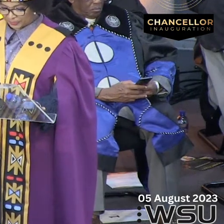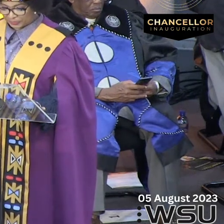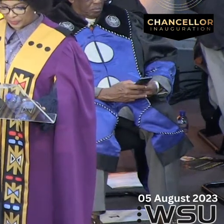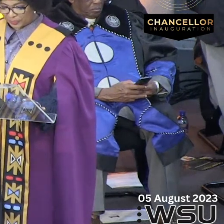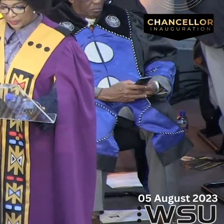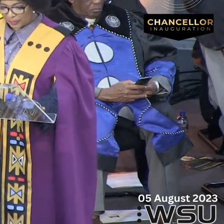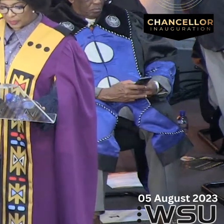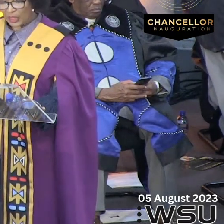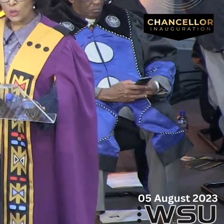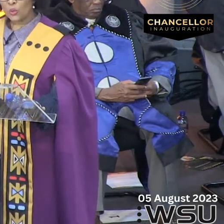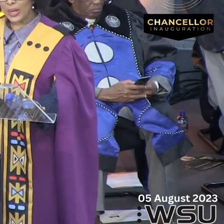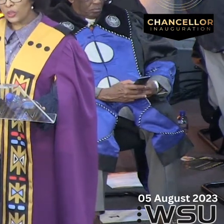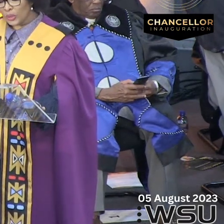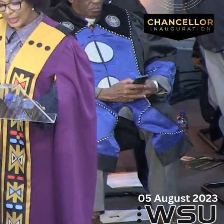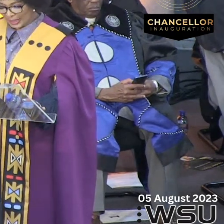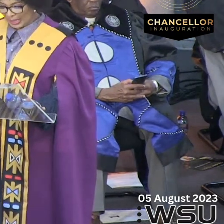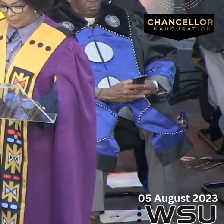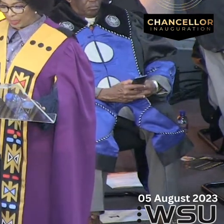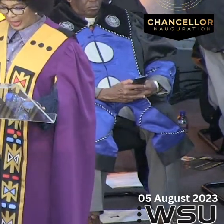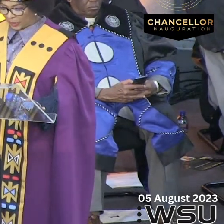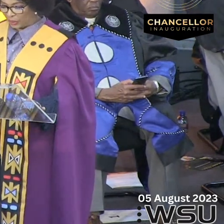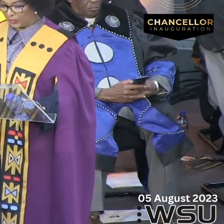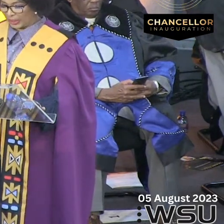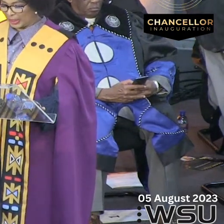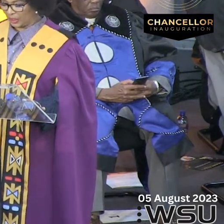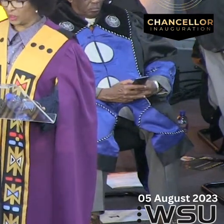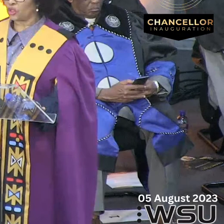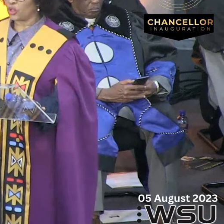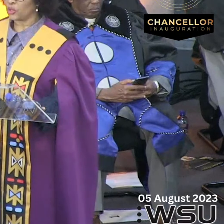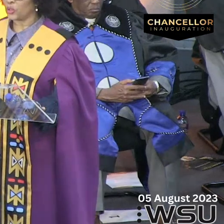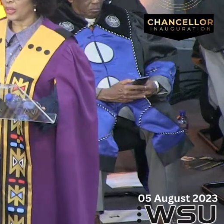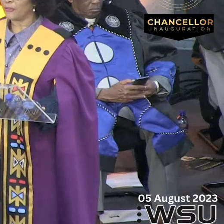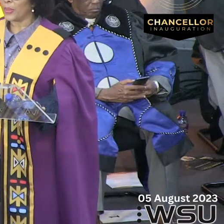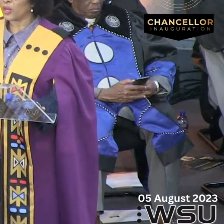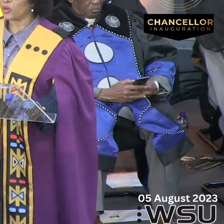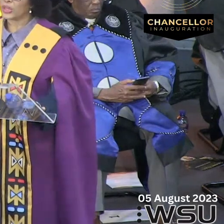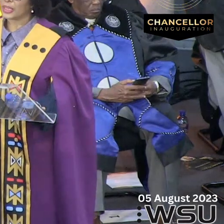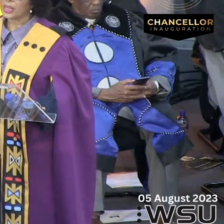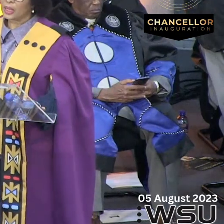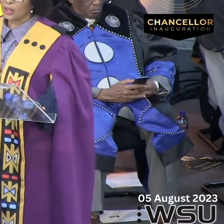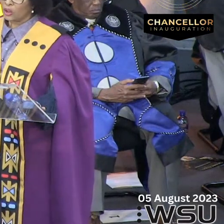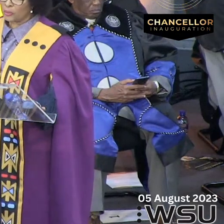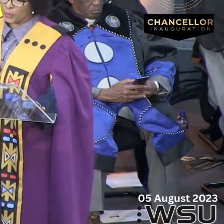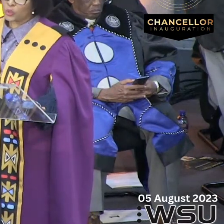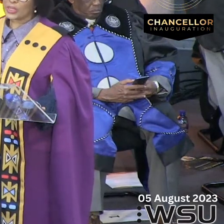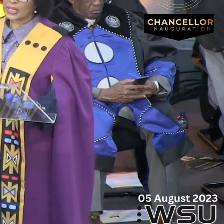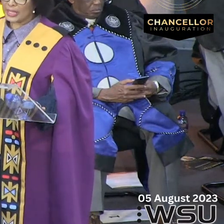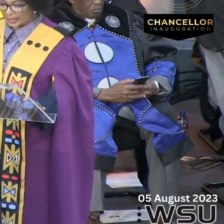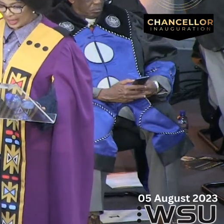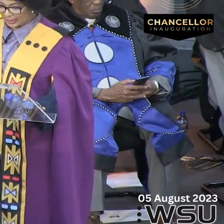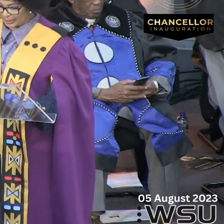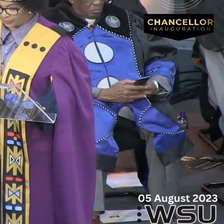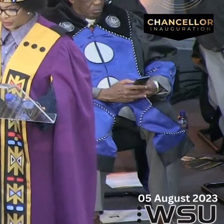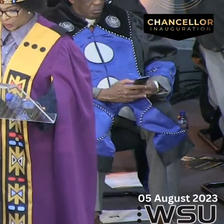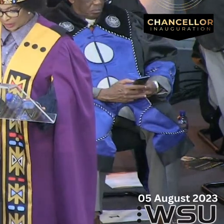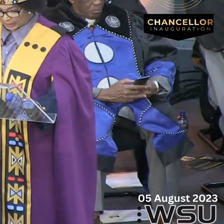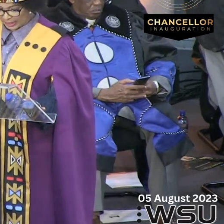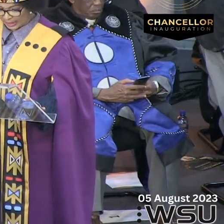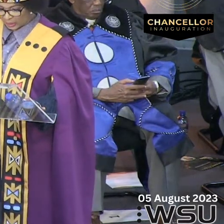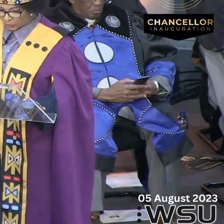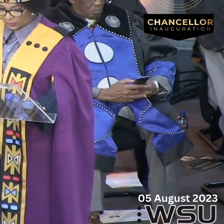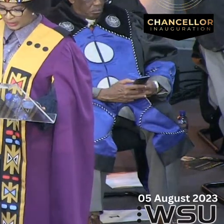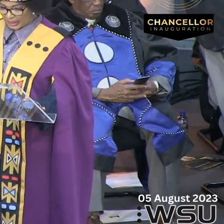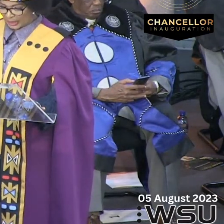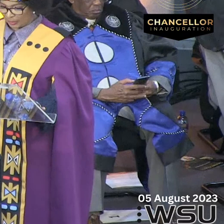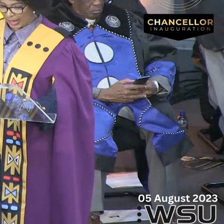society. We want to see black universities restored to their former glory of producing leaders for the